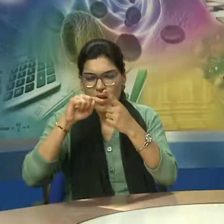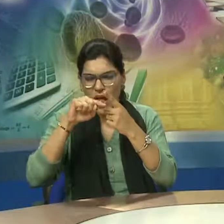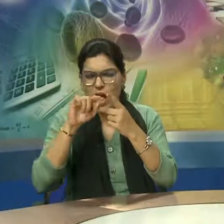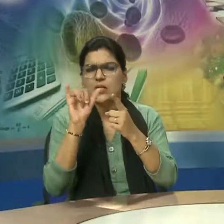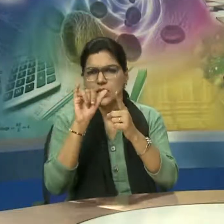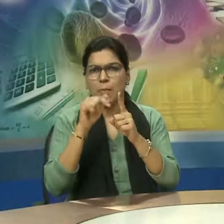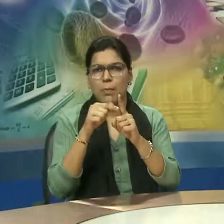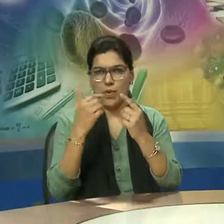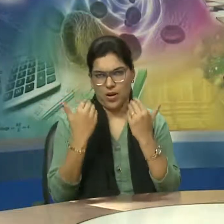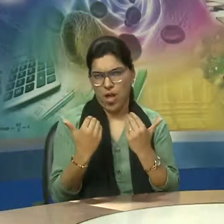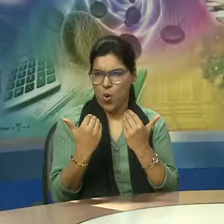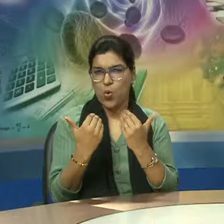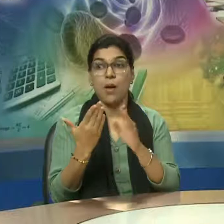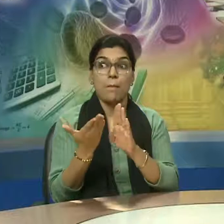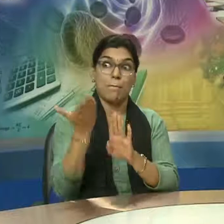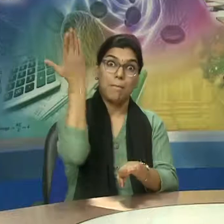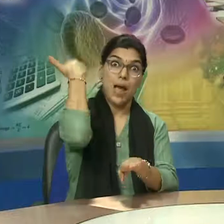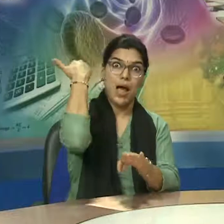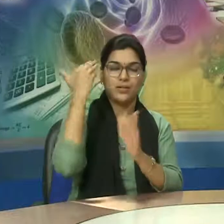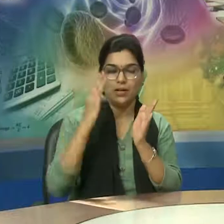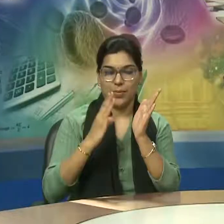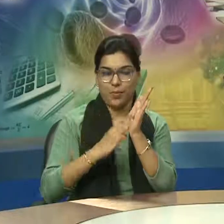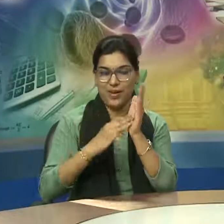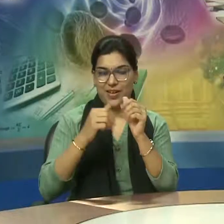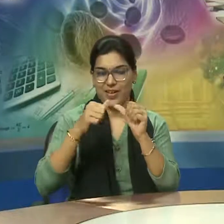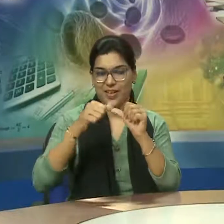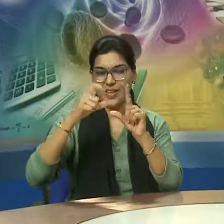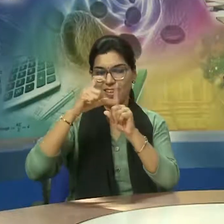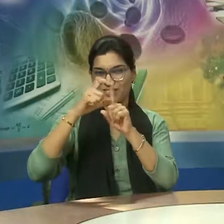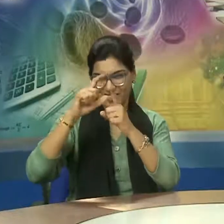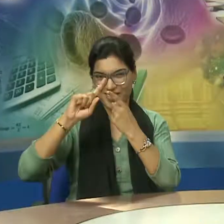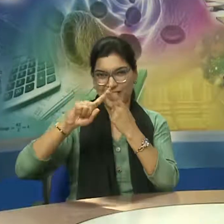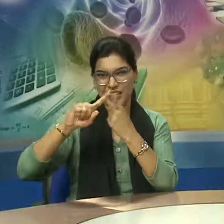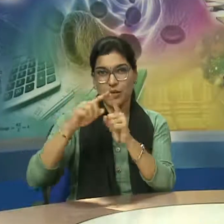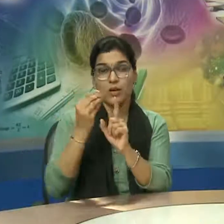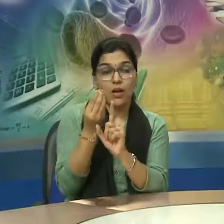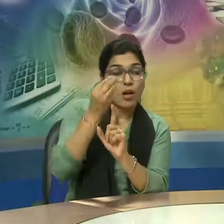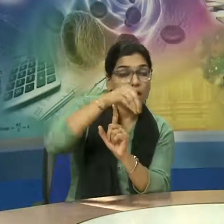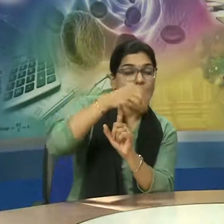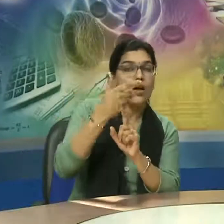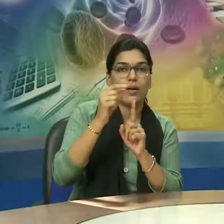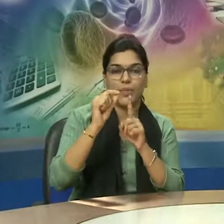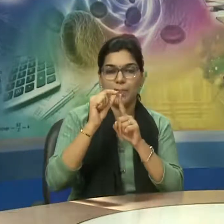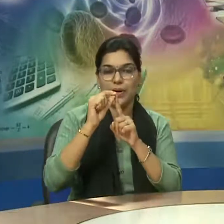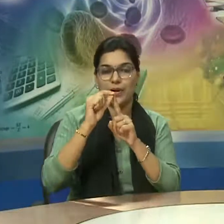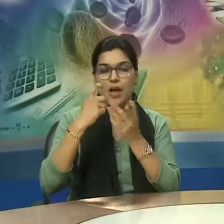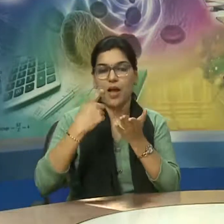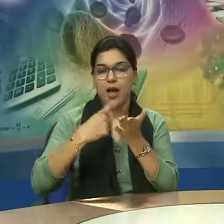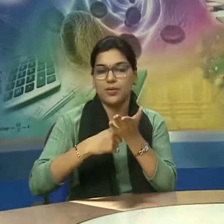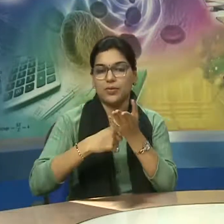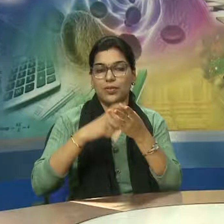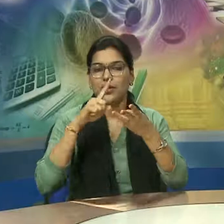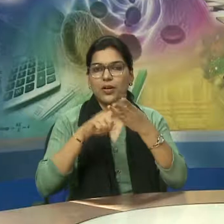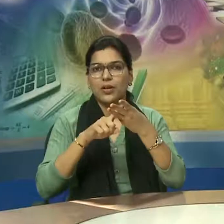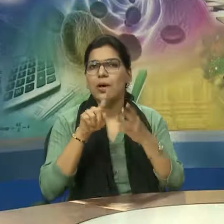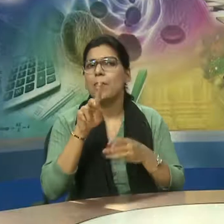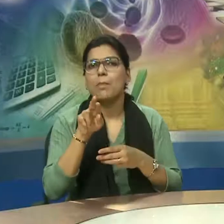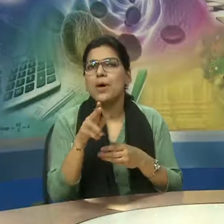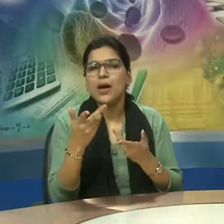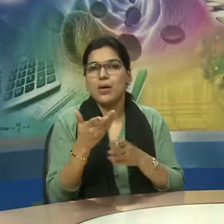pre-made. The prefix in this